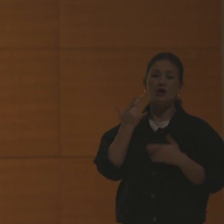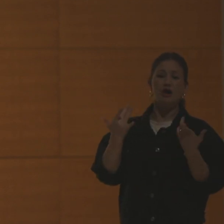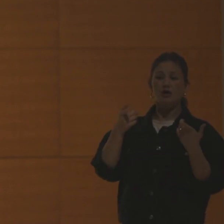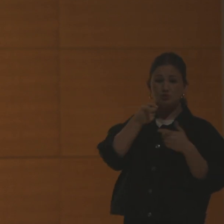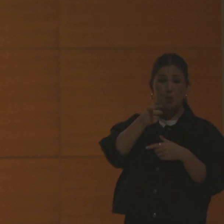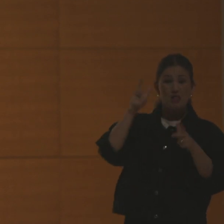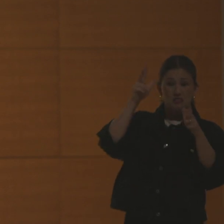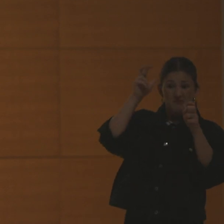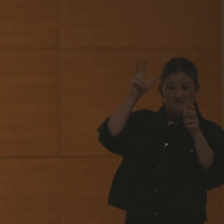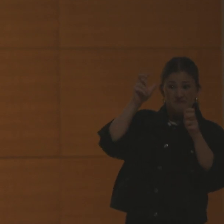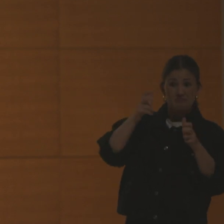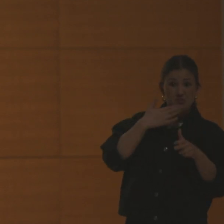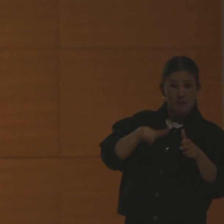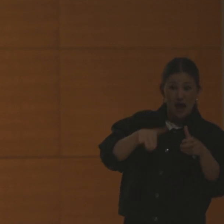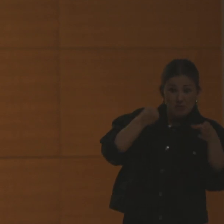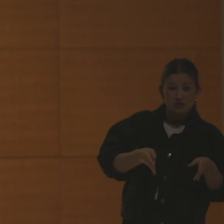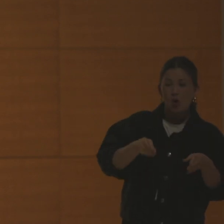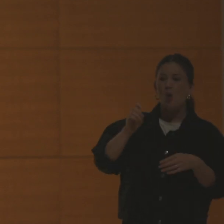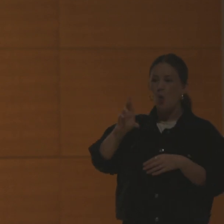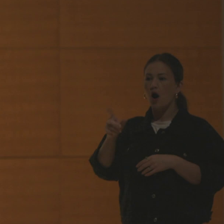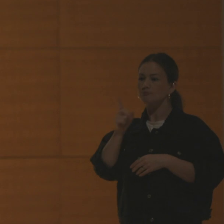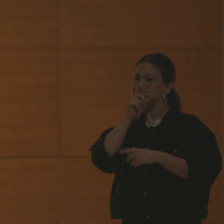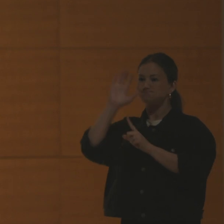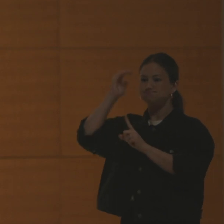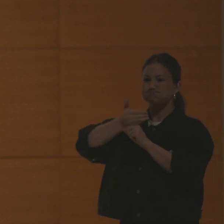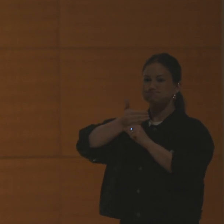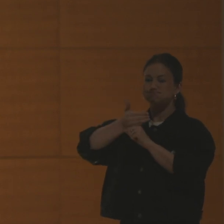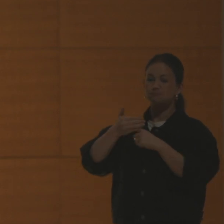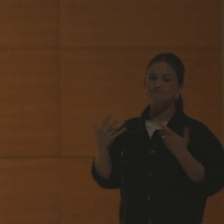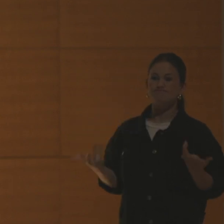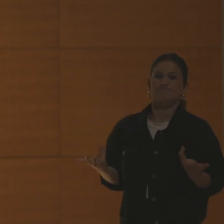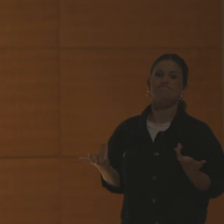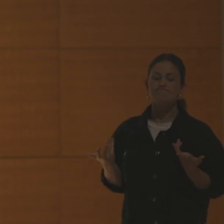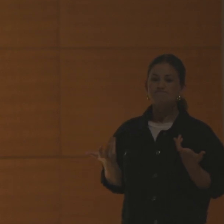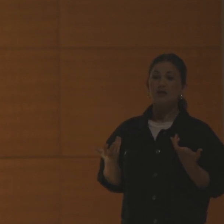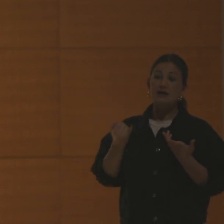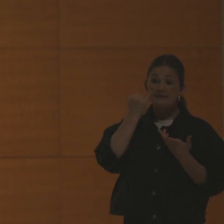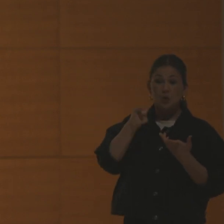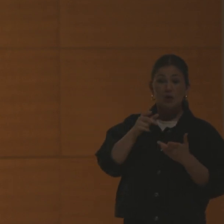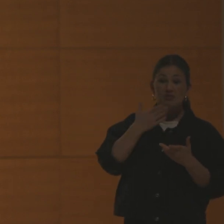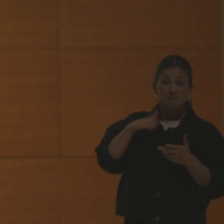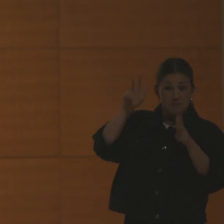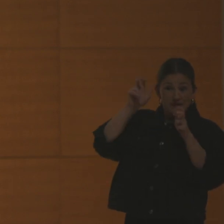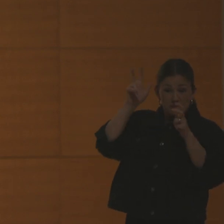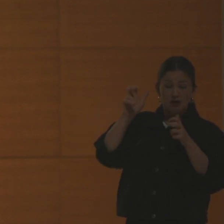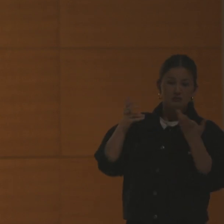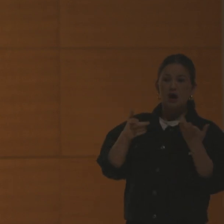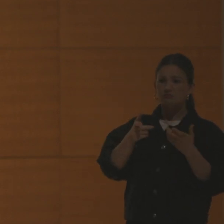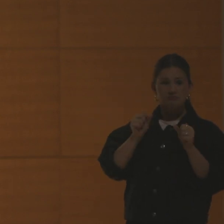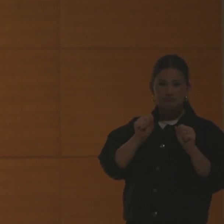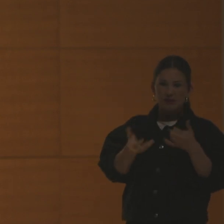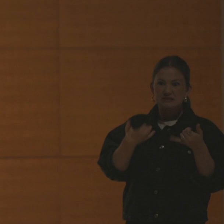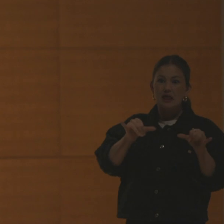invisible? Because at least the villain has a speaking part. Whoever plays the Joker gets an Academy Award. But if you're